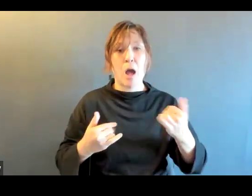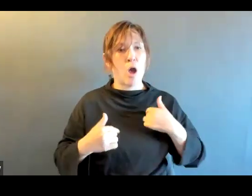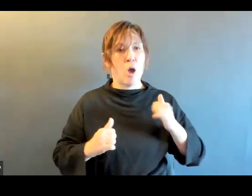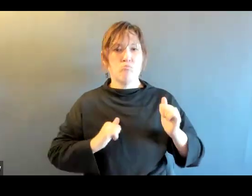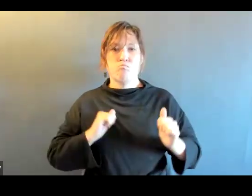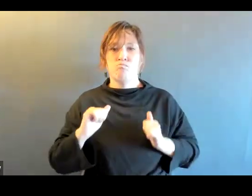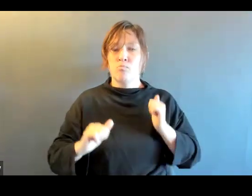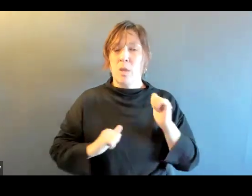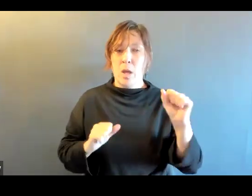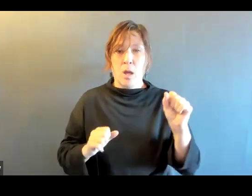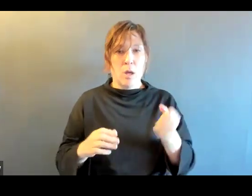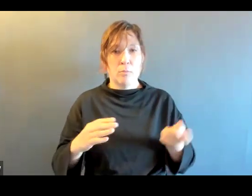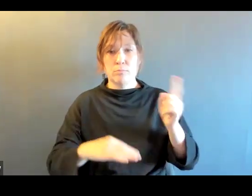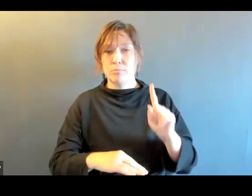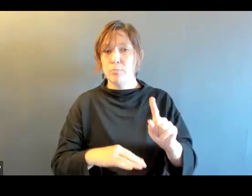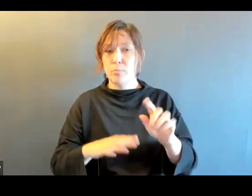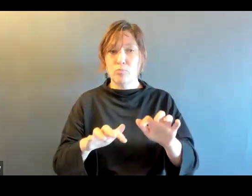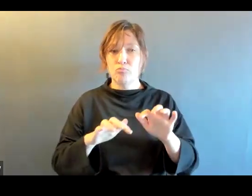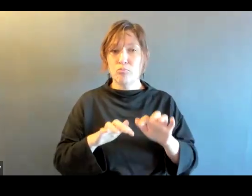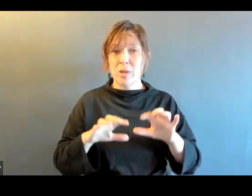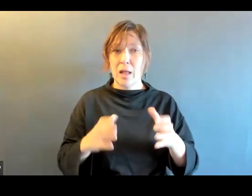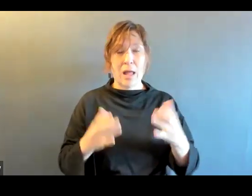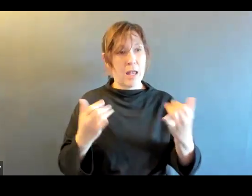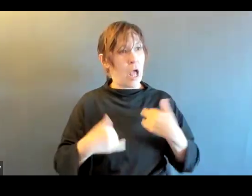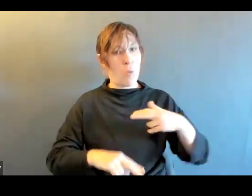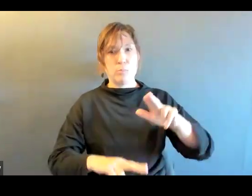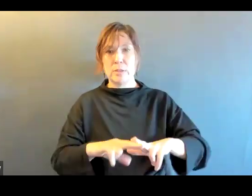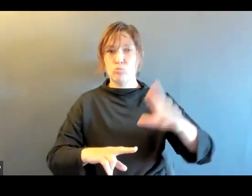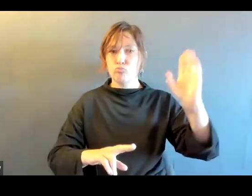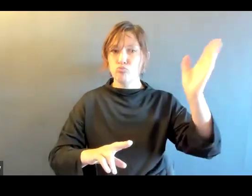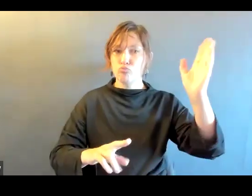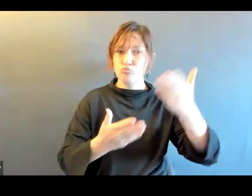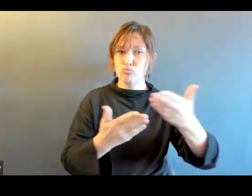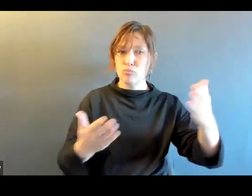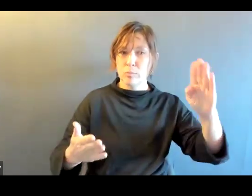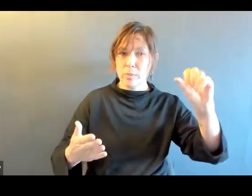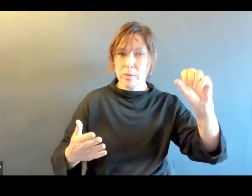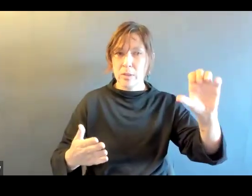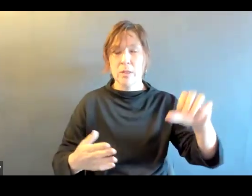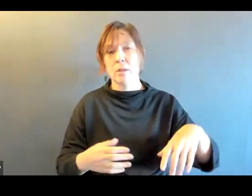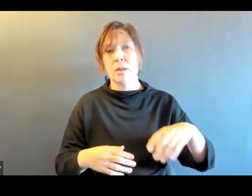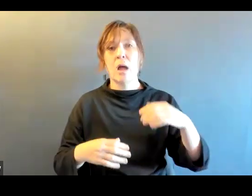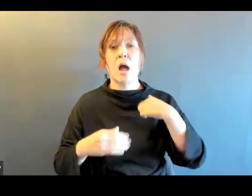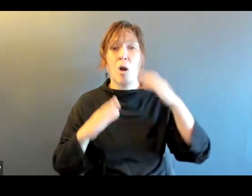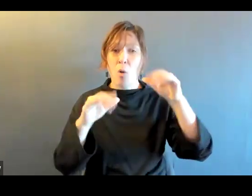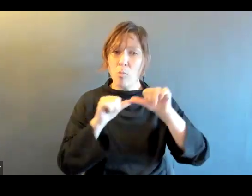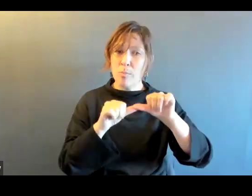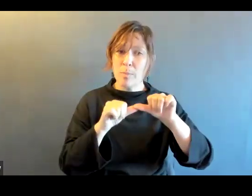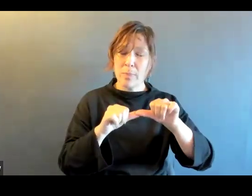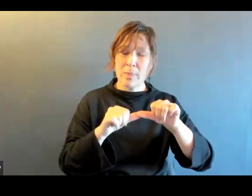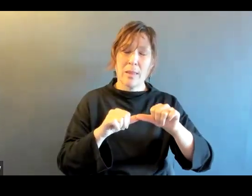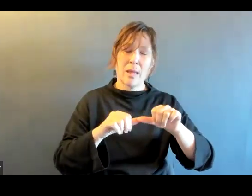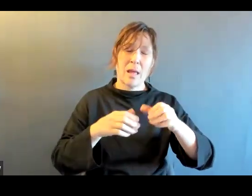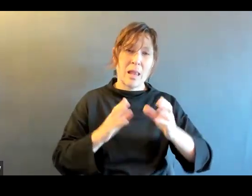class and present, and now look at where I sit today. I hope they do not shut down ACC so I can graduate with my friends and my teachers. I hope